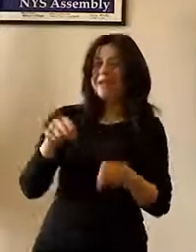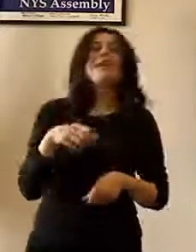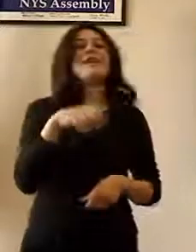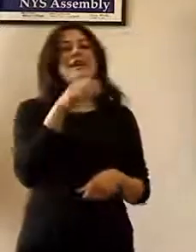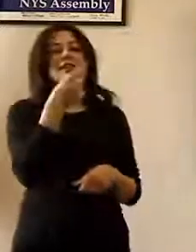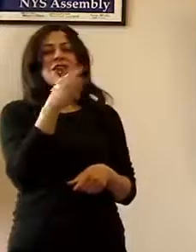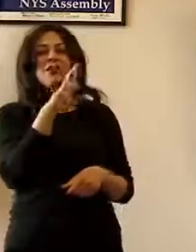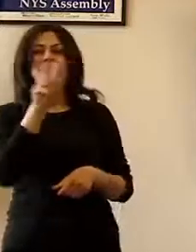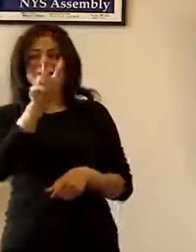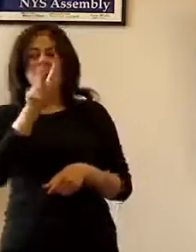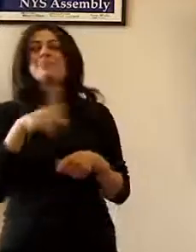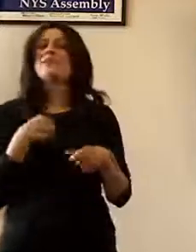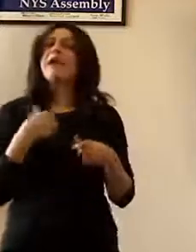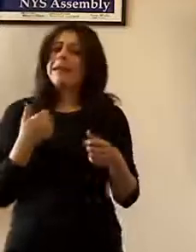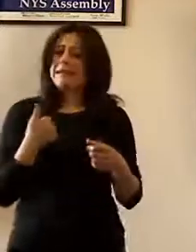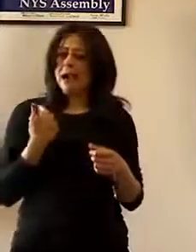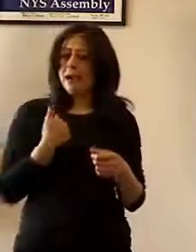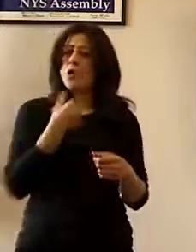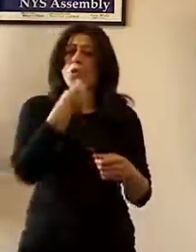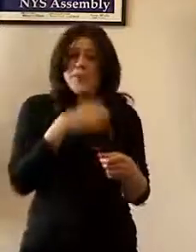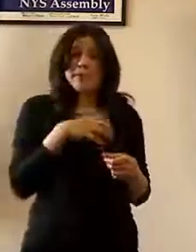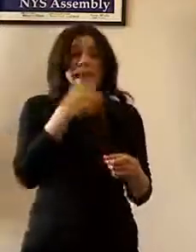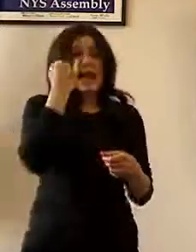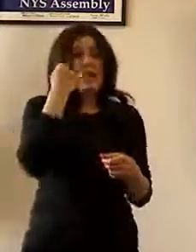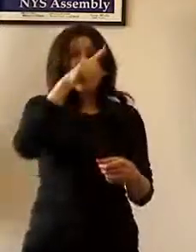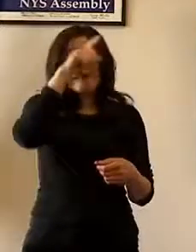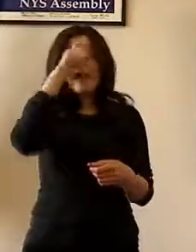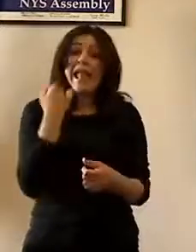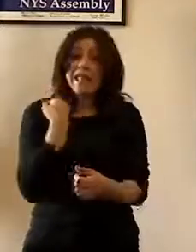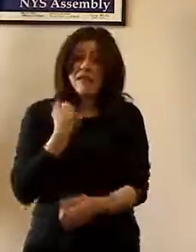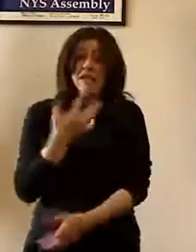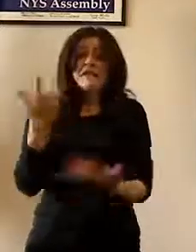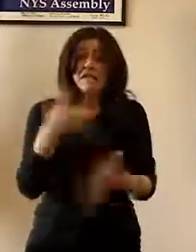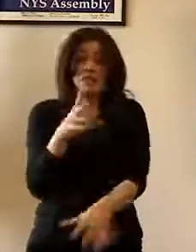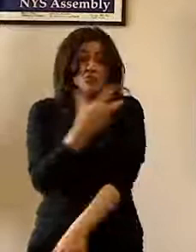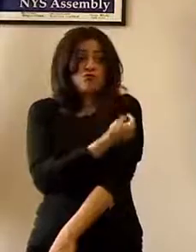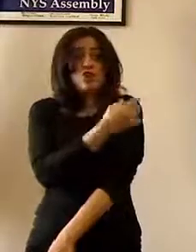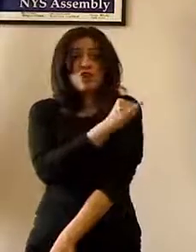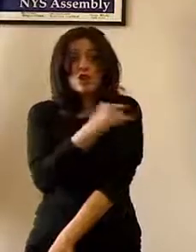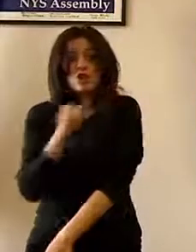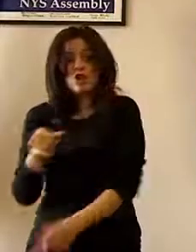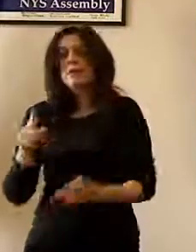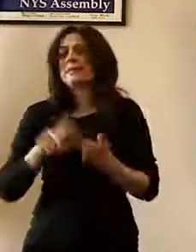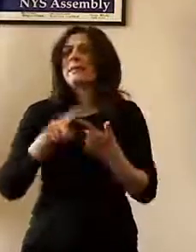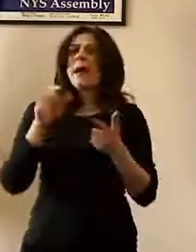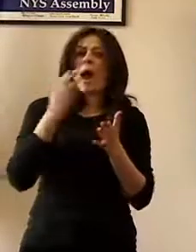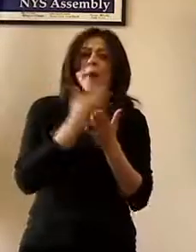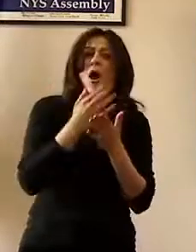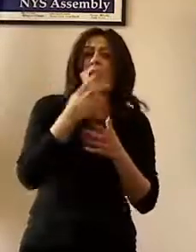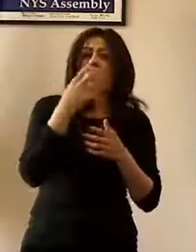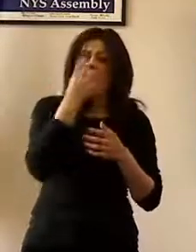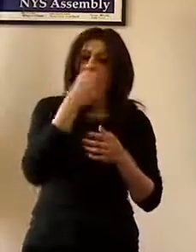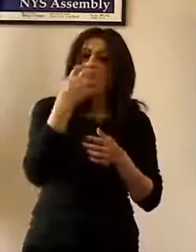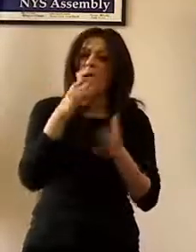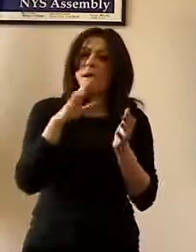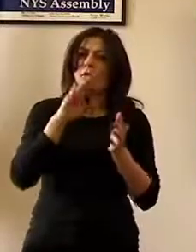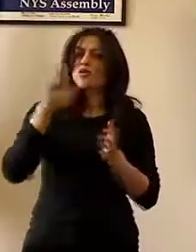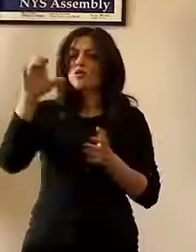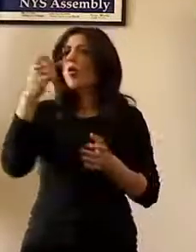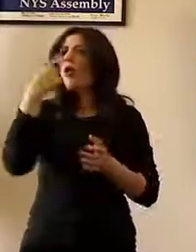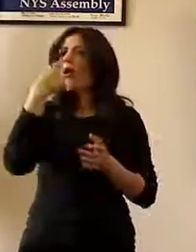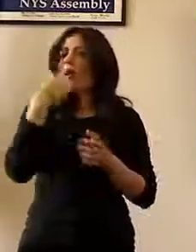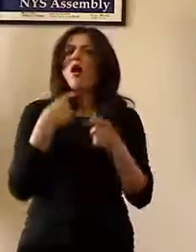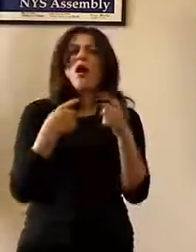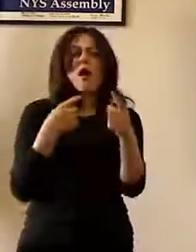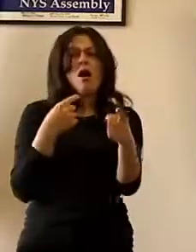that individuals, young females who have received the vaccine and may be on oral contraceptives, they should really have a discussion